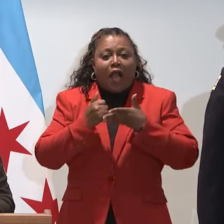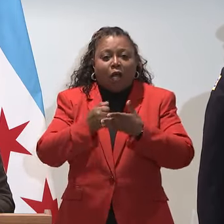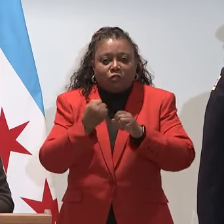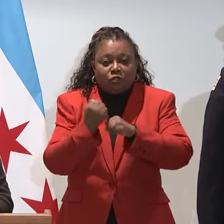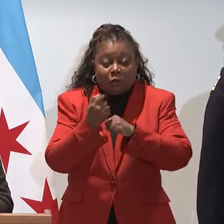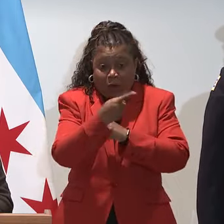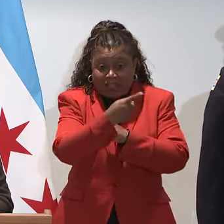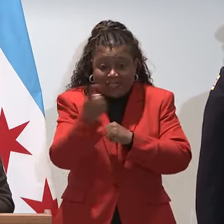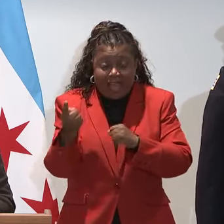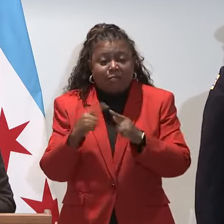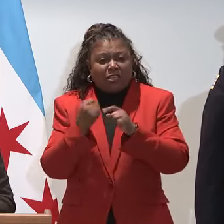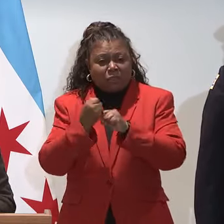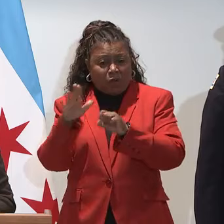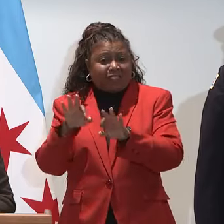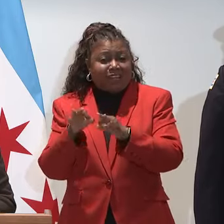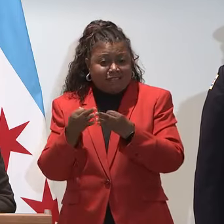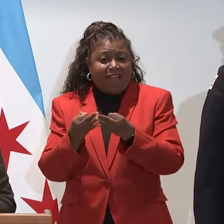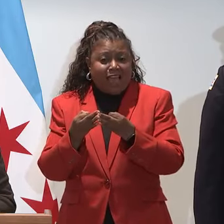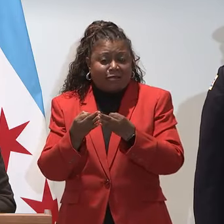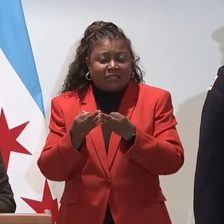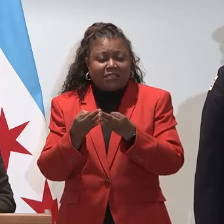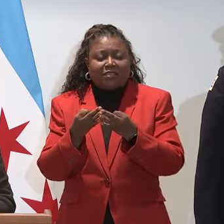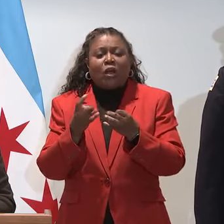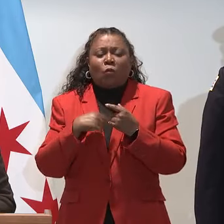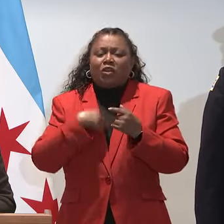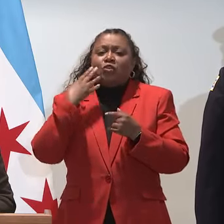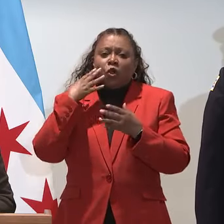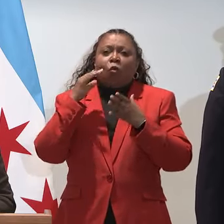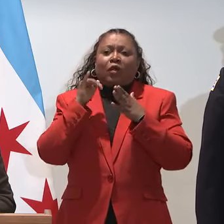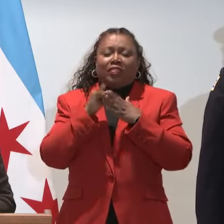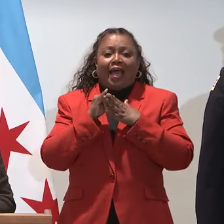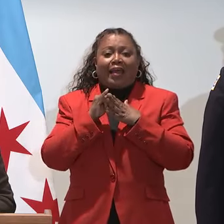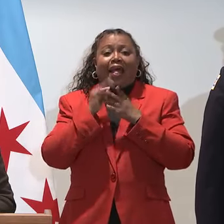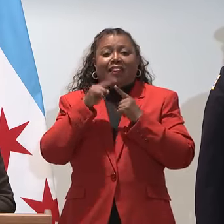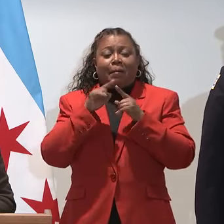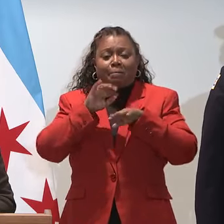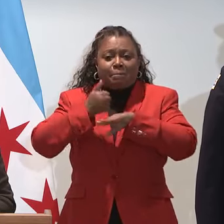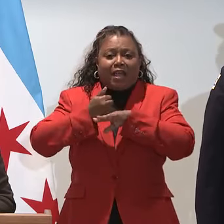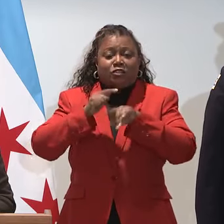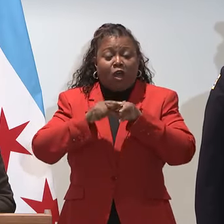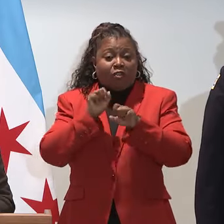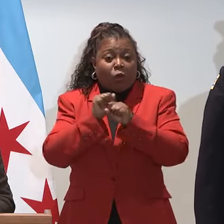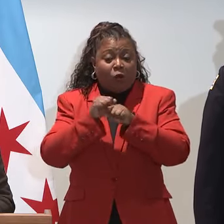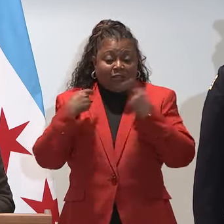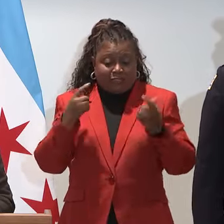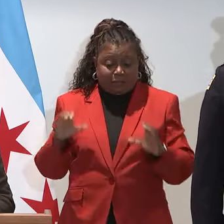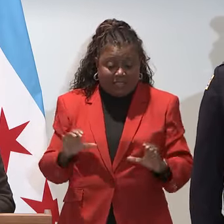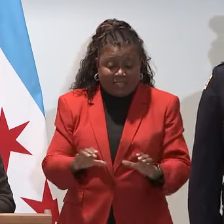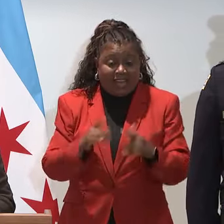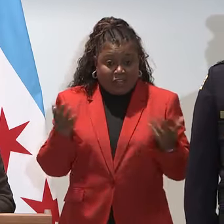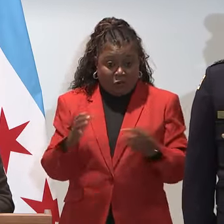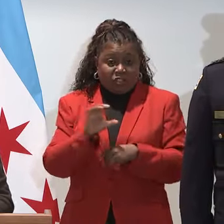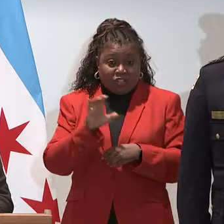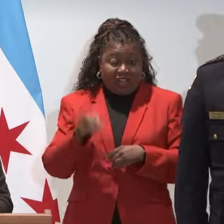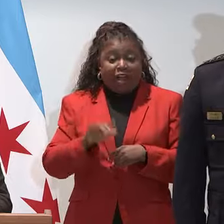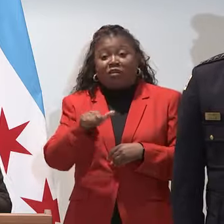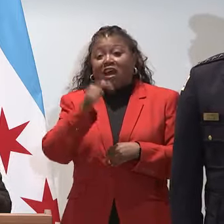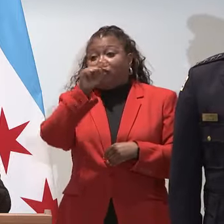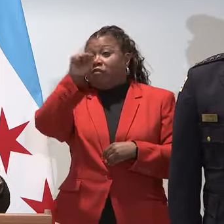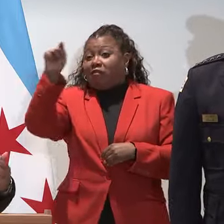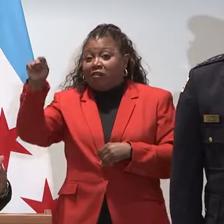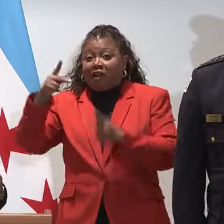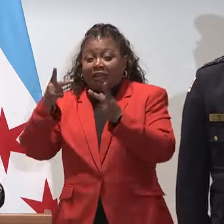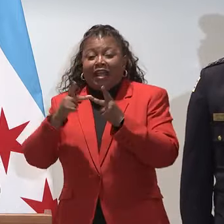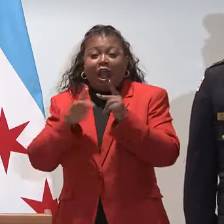help support them and support their families. We know that based upon the work that's been done here in Chicago and other